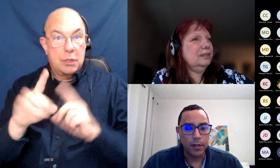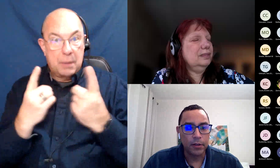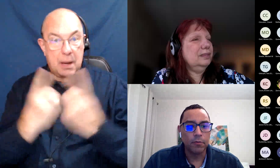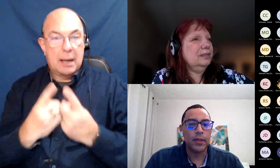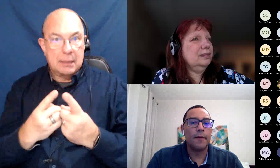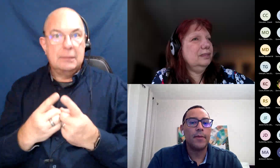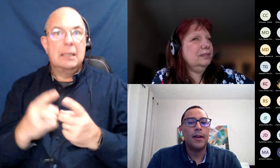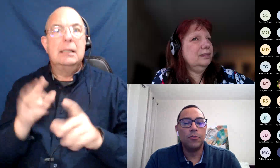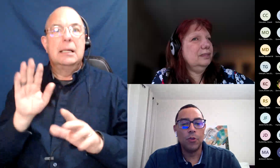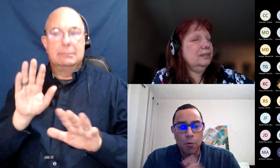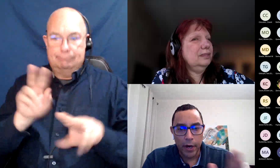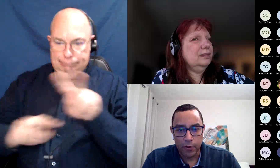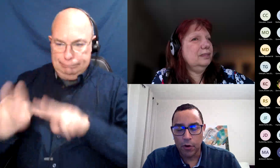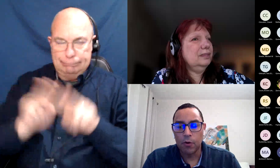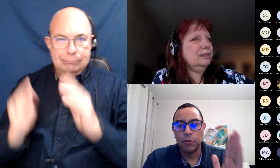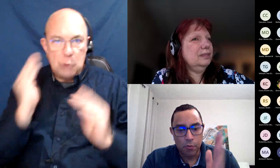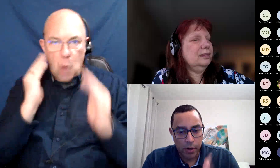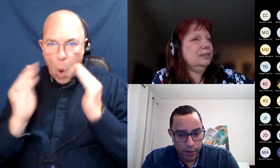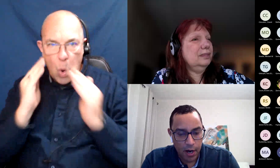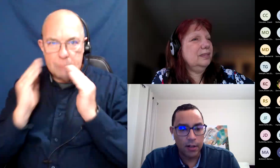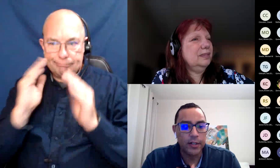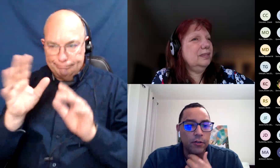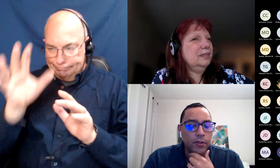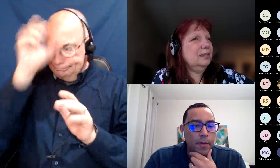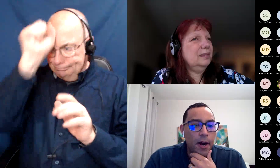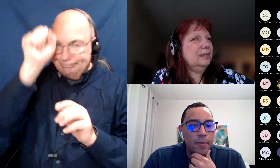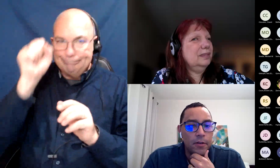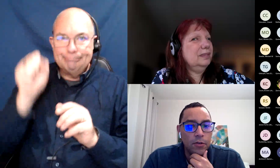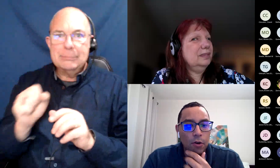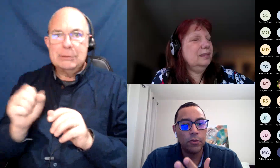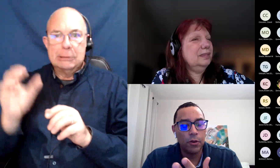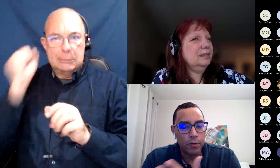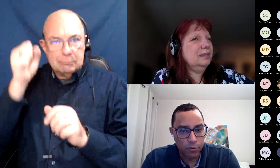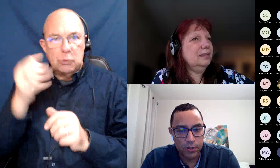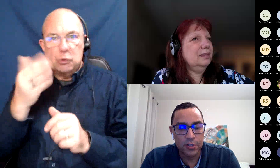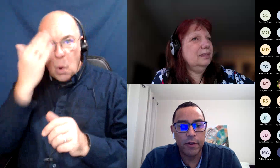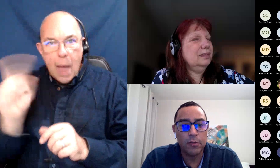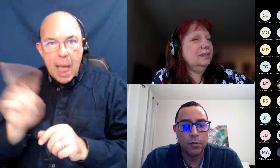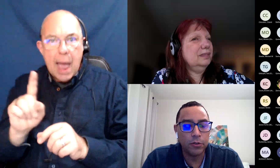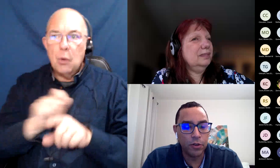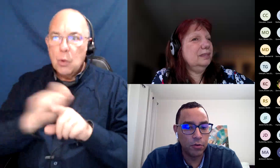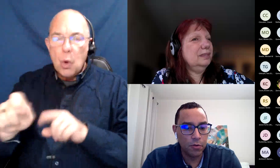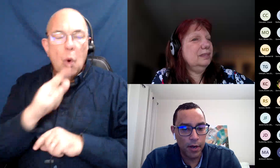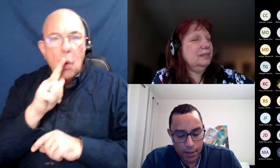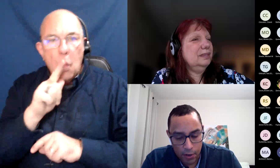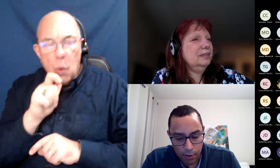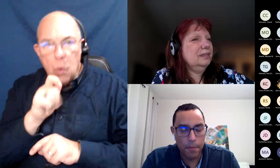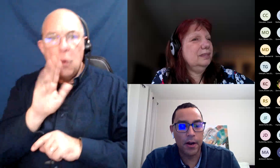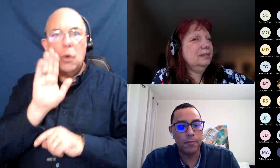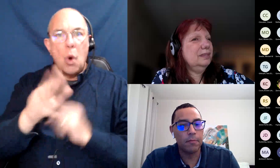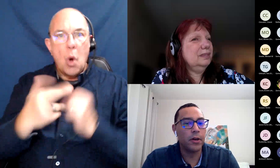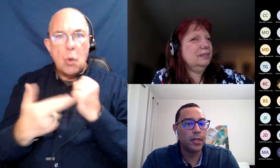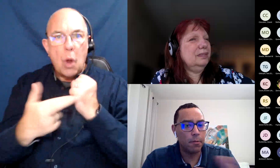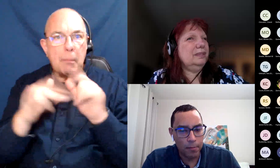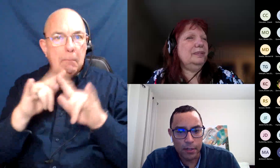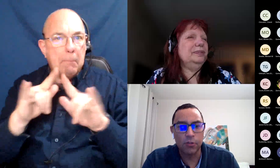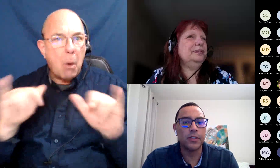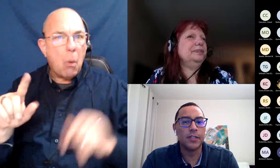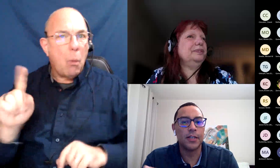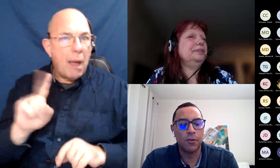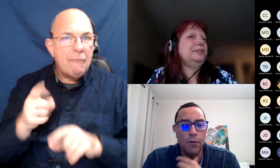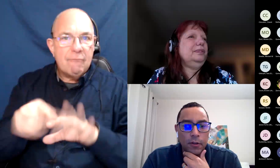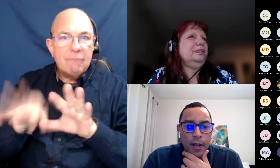Get familiar with them, know where to go, know where to call in your department, know the resources available to you in your department, but in the